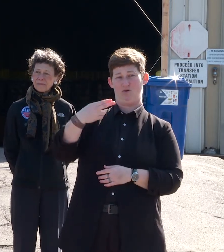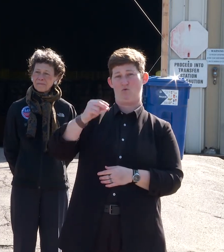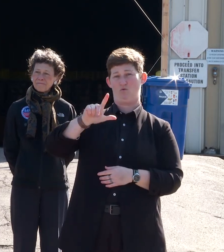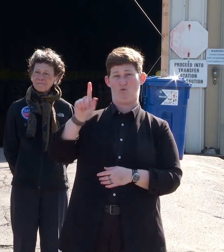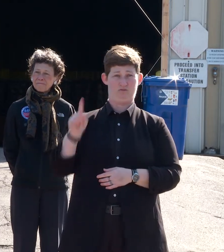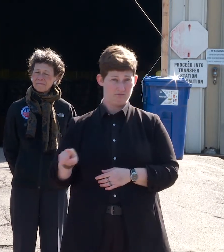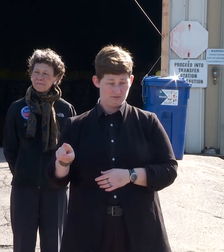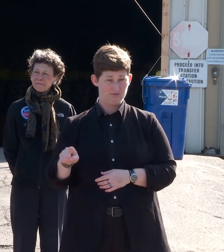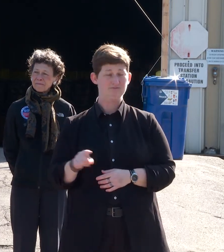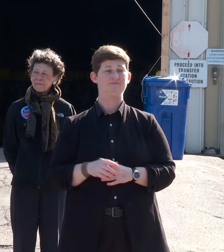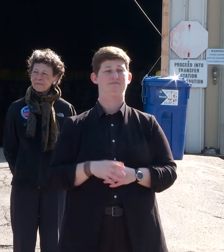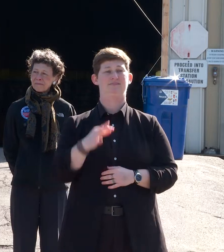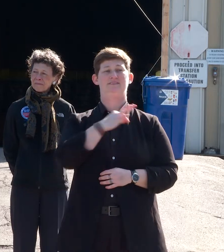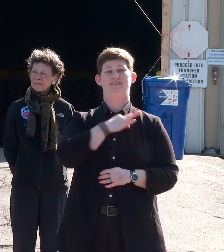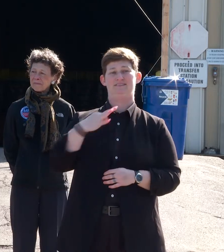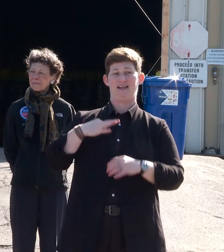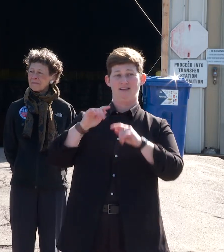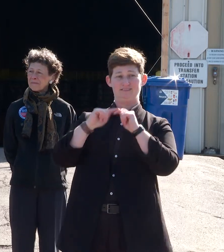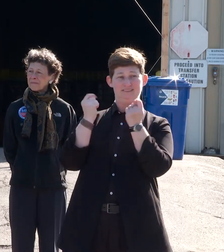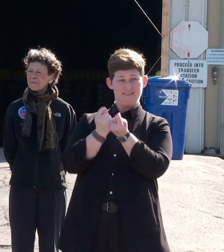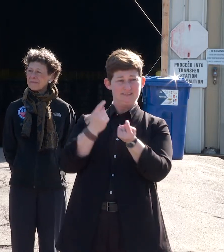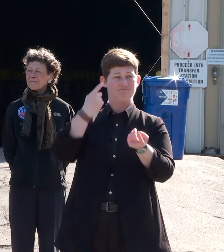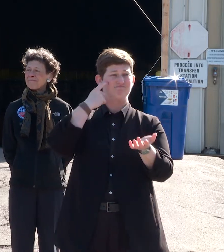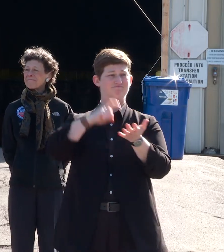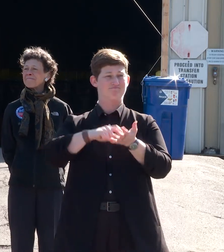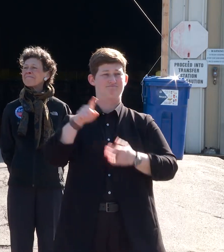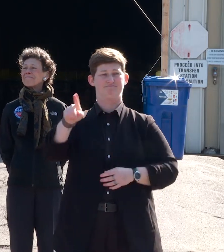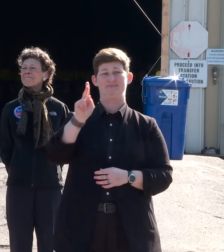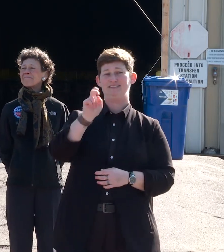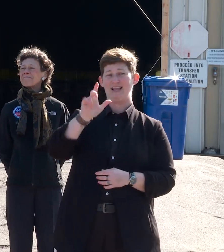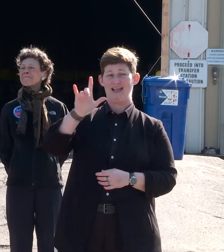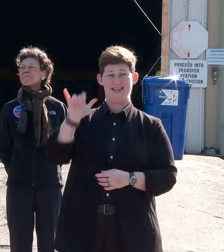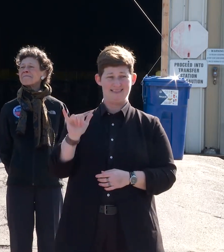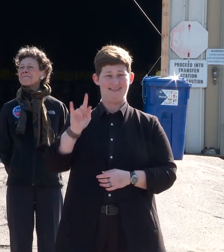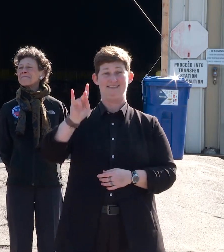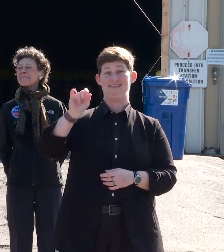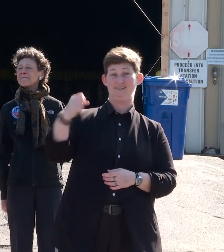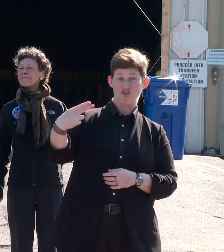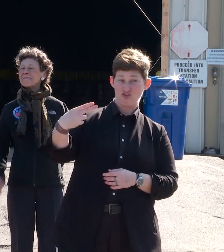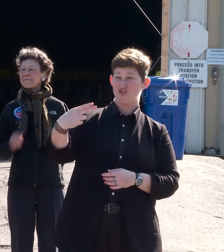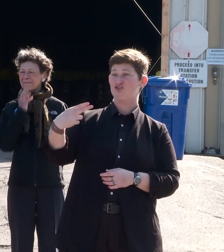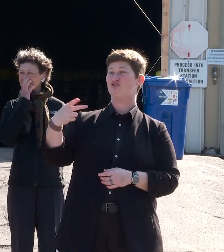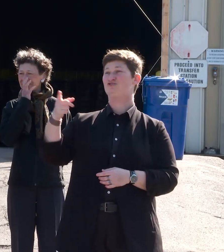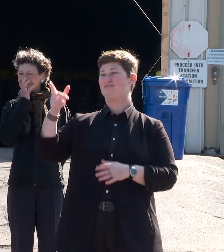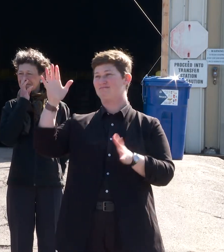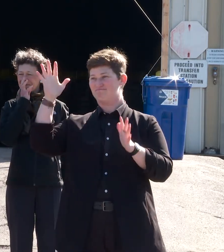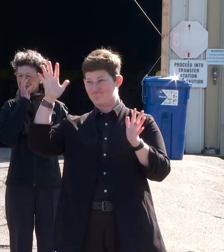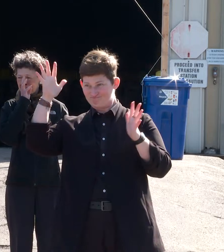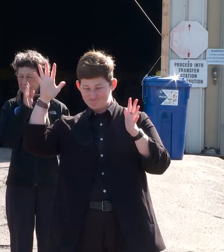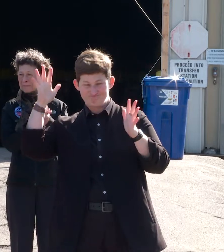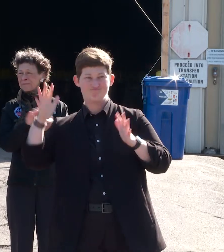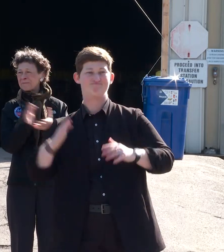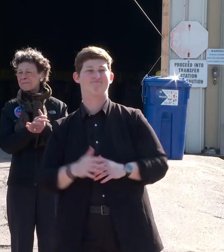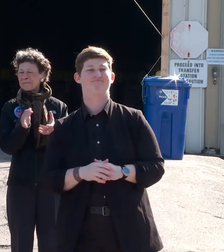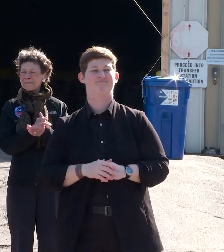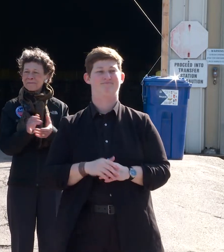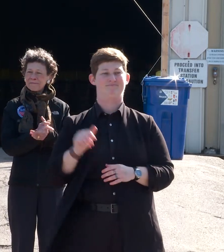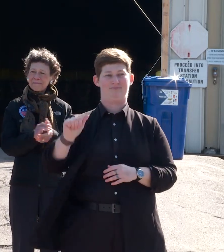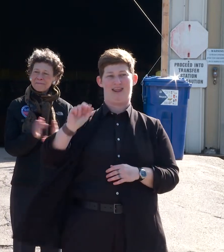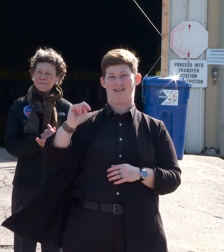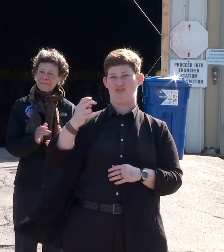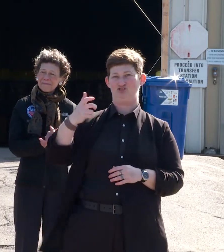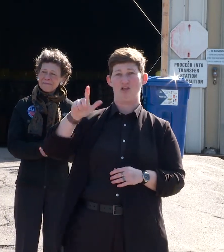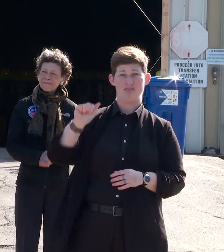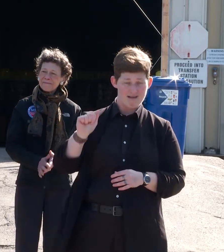want to particularly recognize Kelly Kish and Angela Brenny, who are going to raise their hand, wave, thank you, who